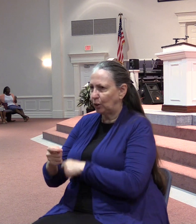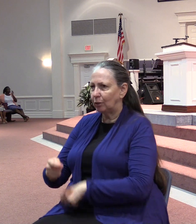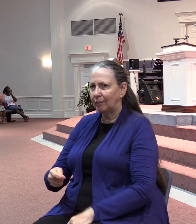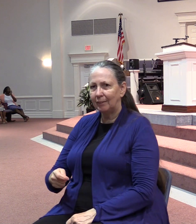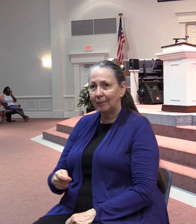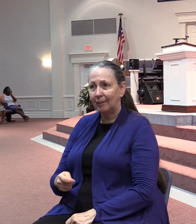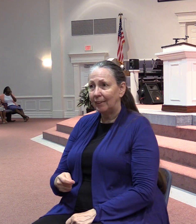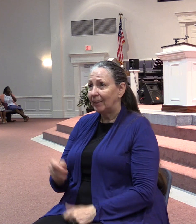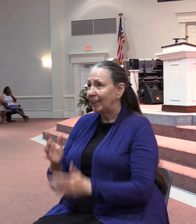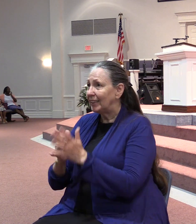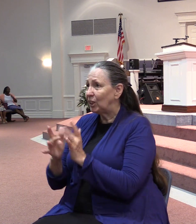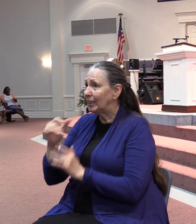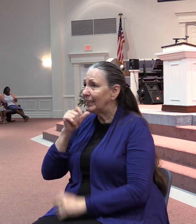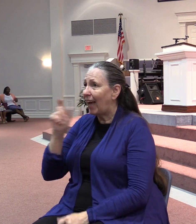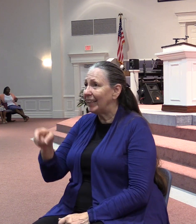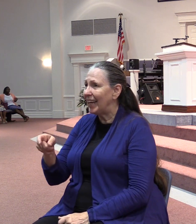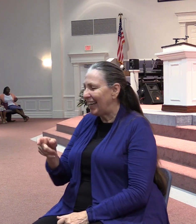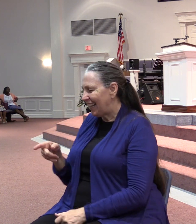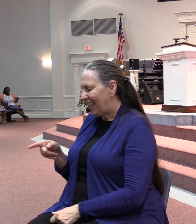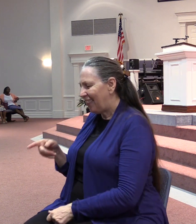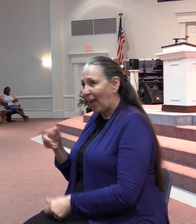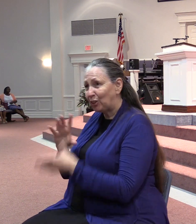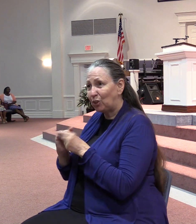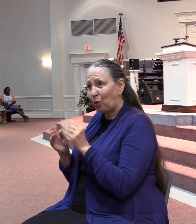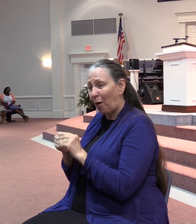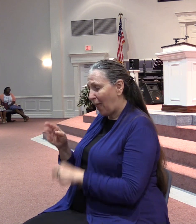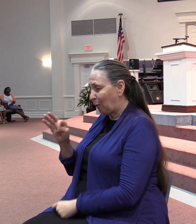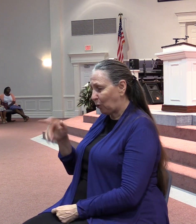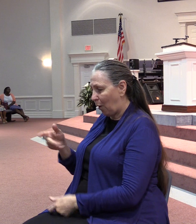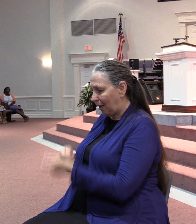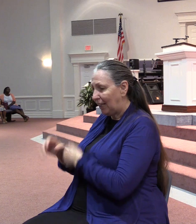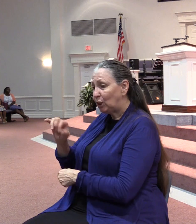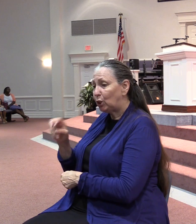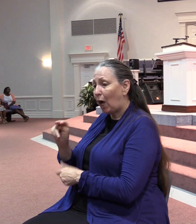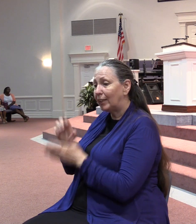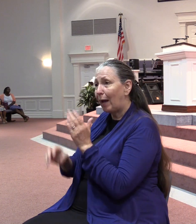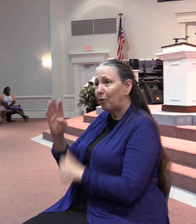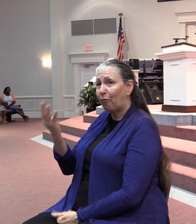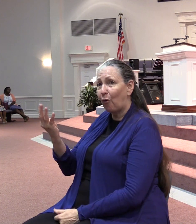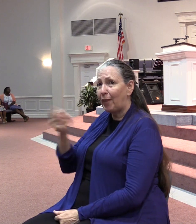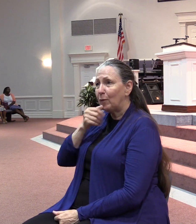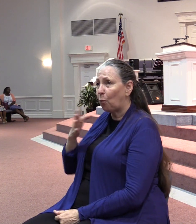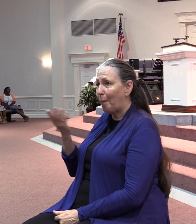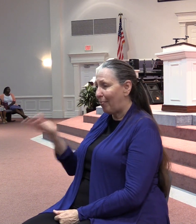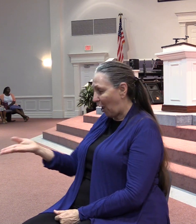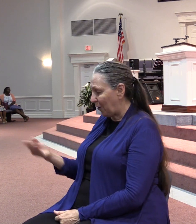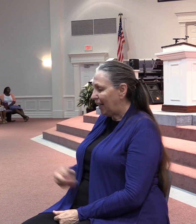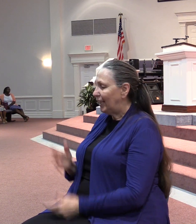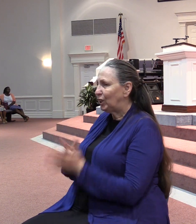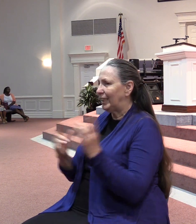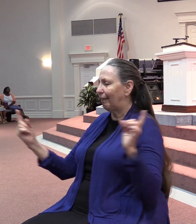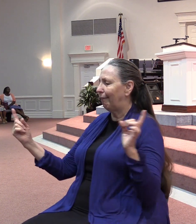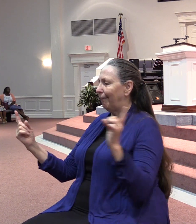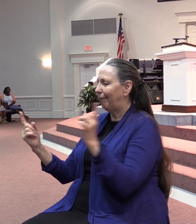He didn't need a drink of water from Jacob's well in John chapter 4. That's not why he had to get